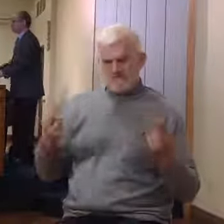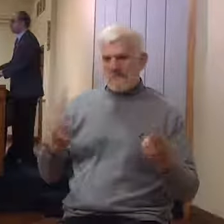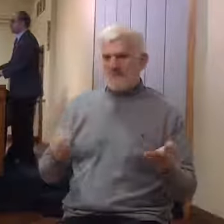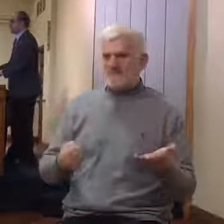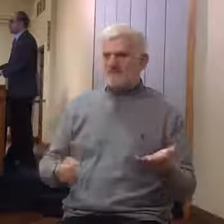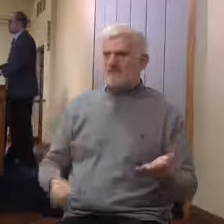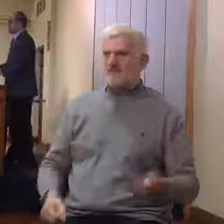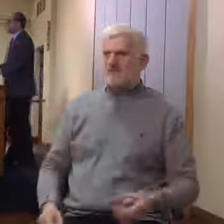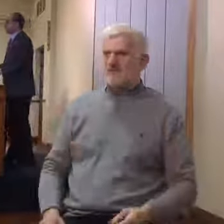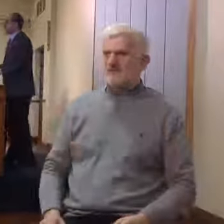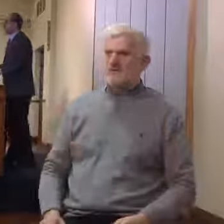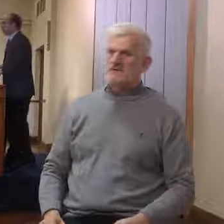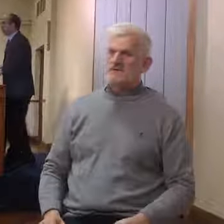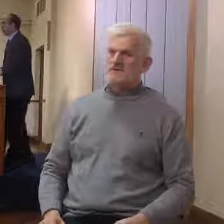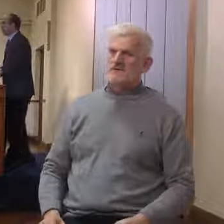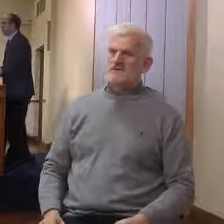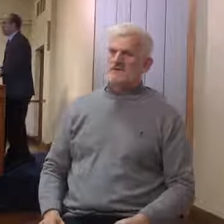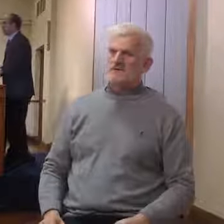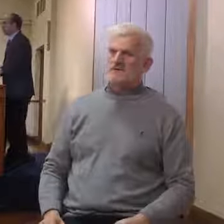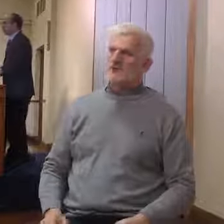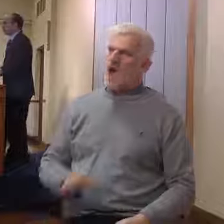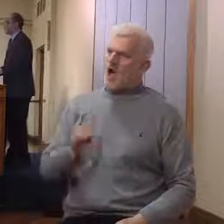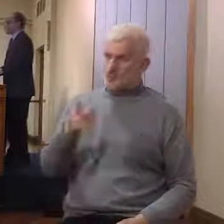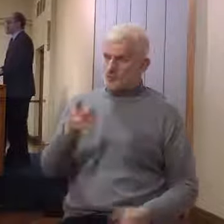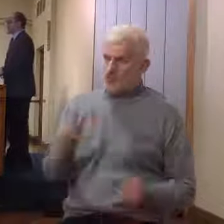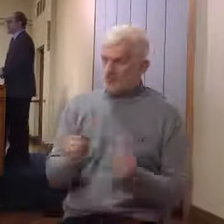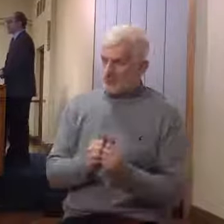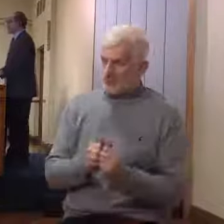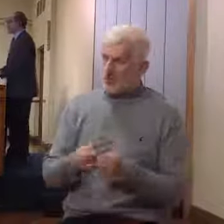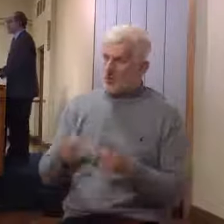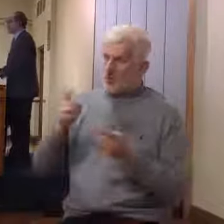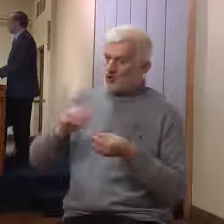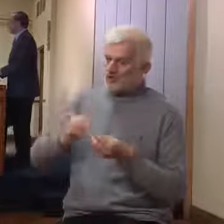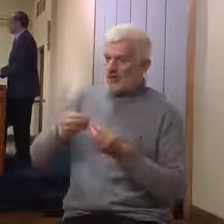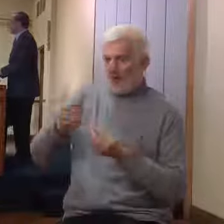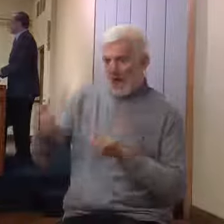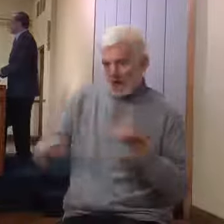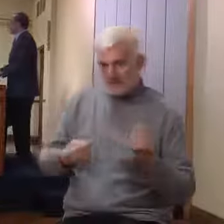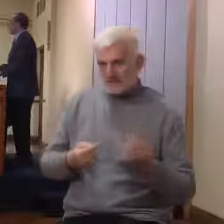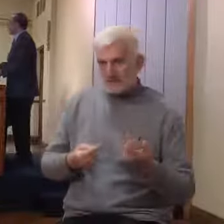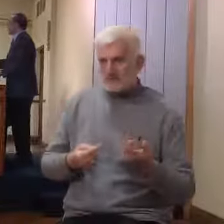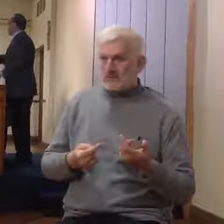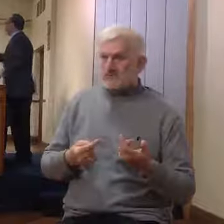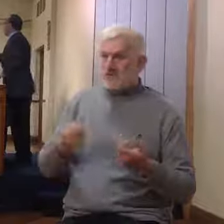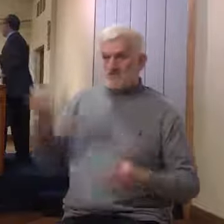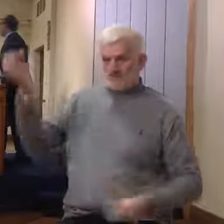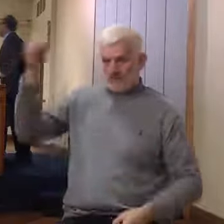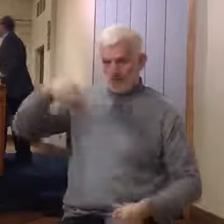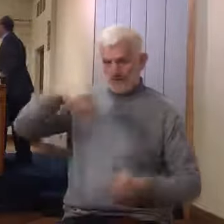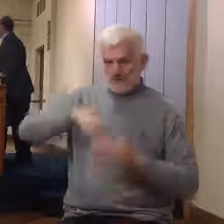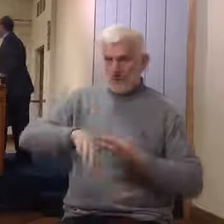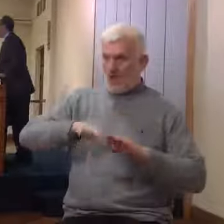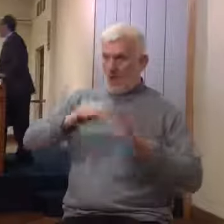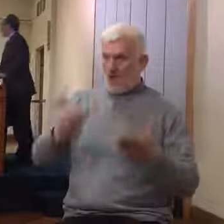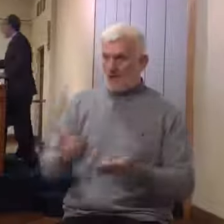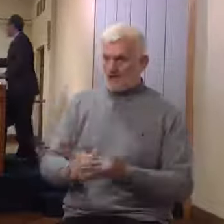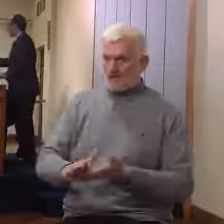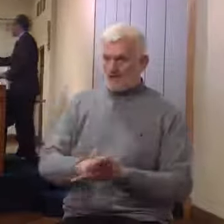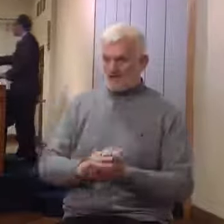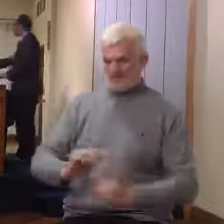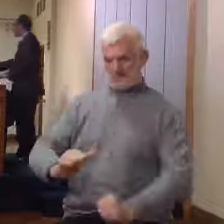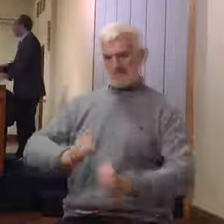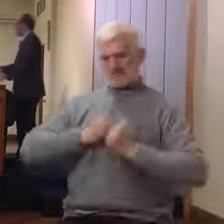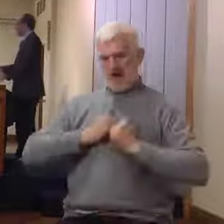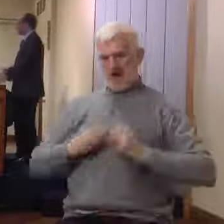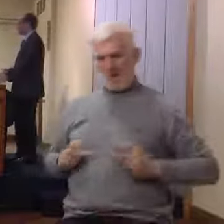not created us and posted us in this world so that each one of us is right in his own eyes. This is